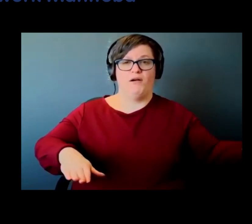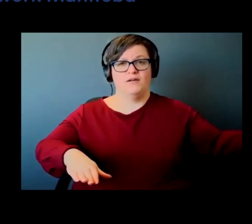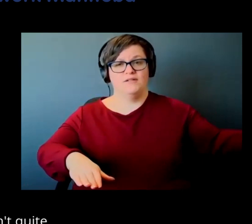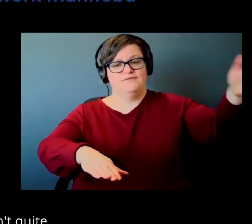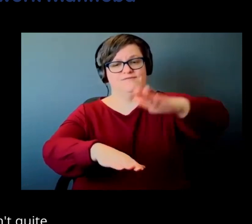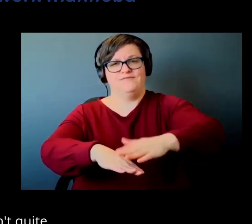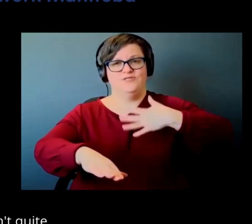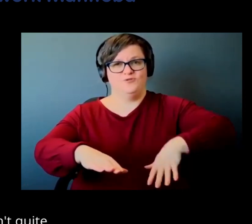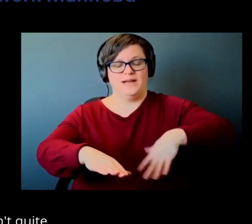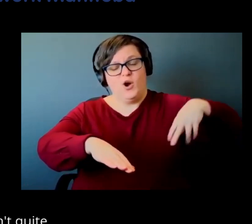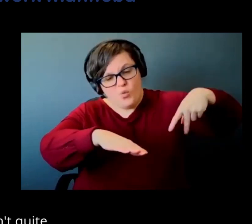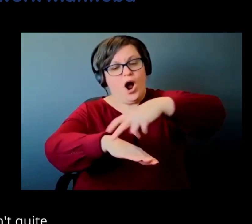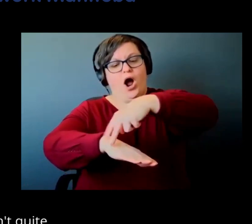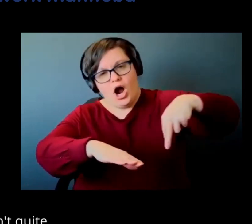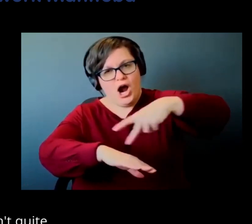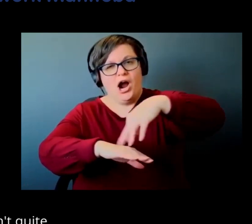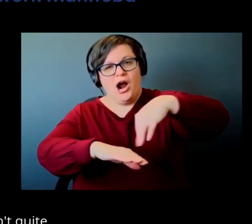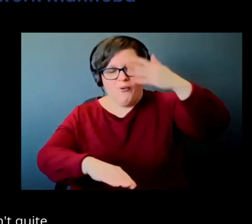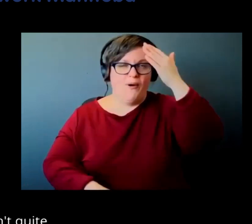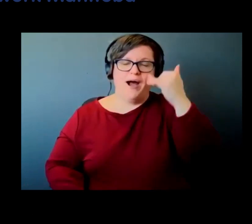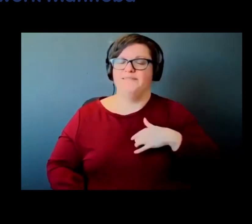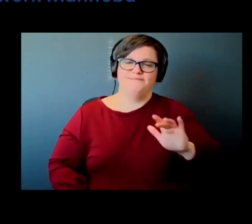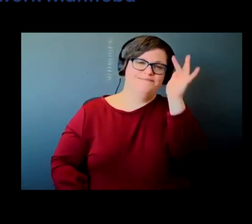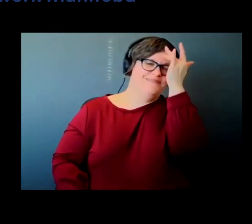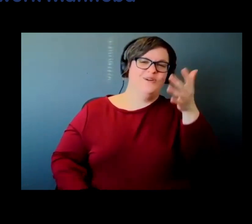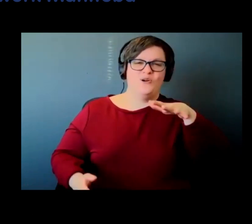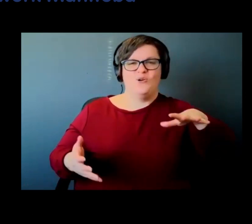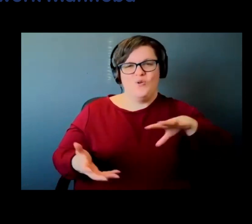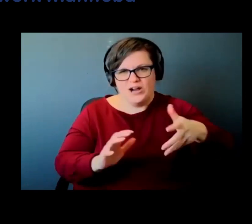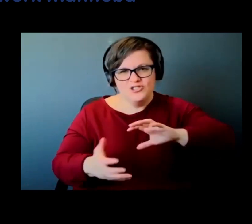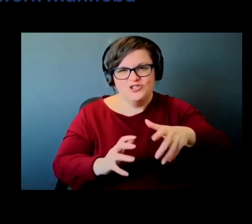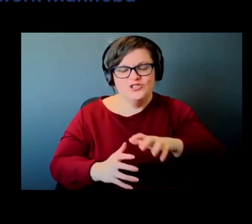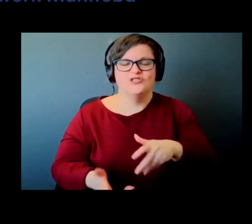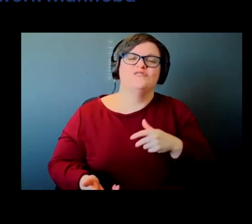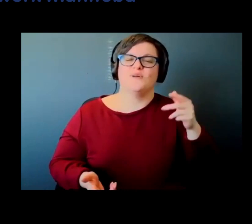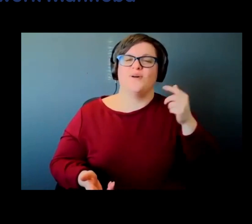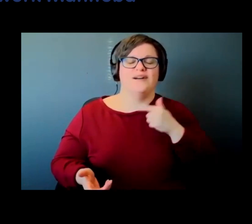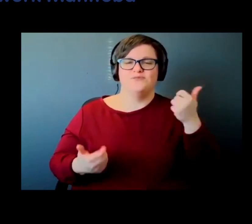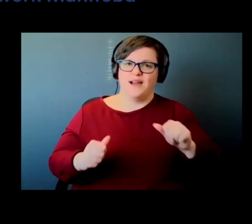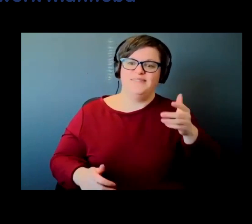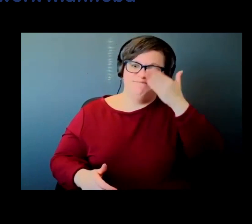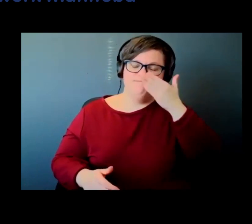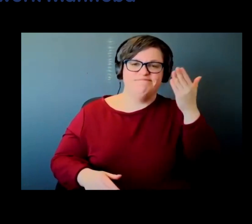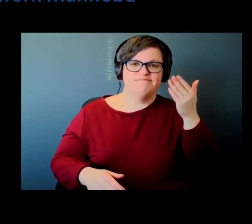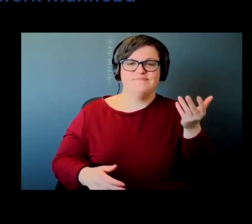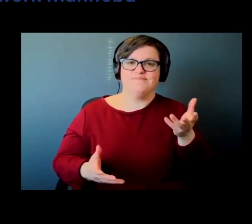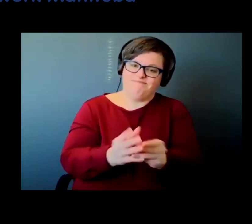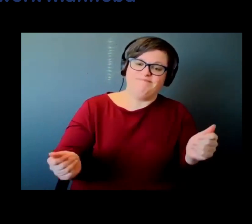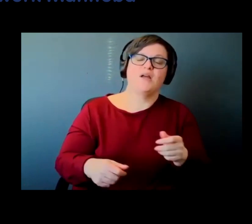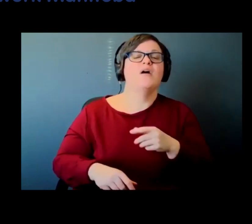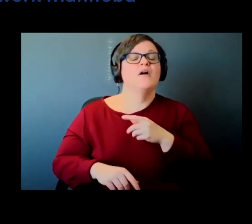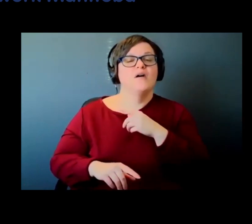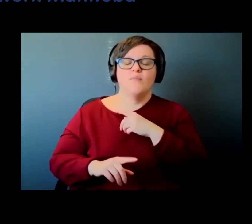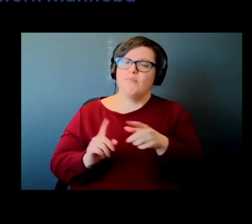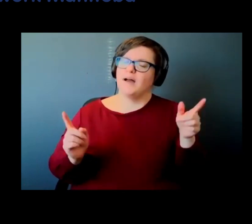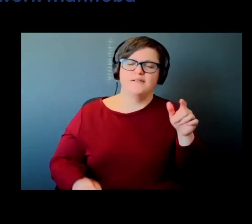everyday things, but still wasn't quite sure of the whole theme. And then when you came along and we were in the art salon, like, you